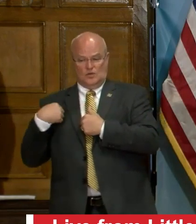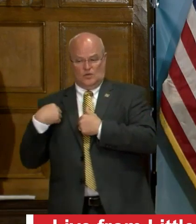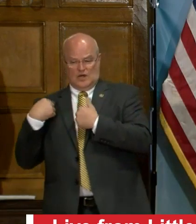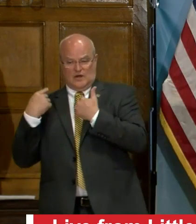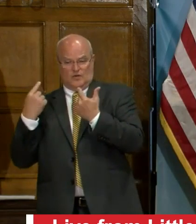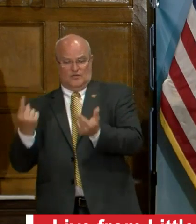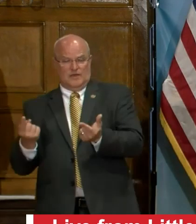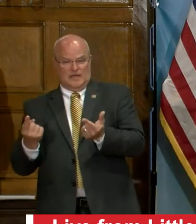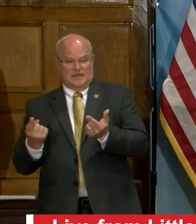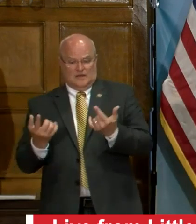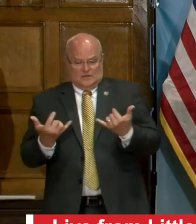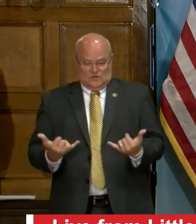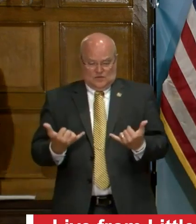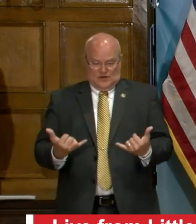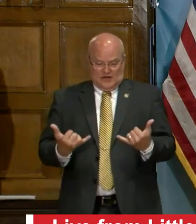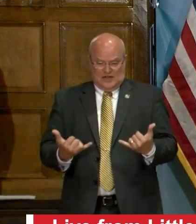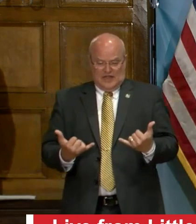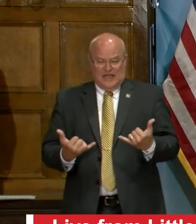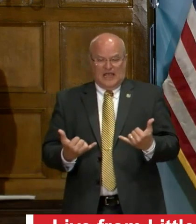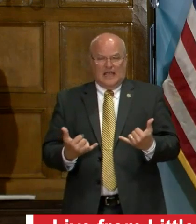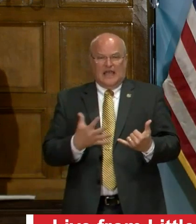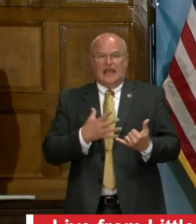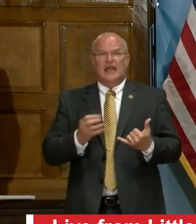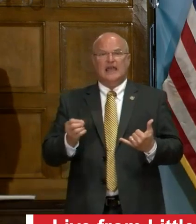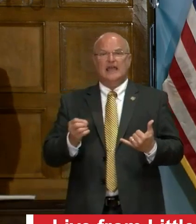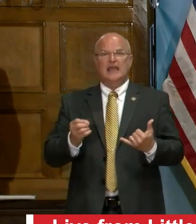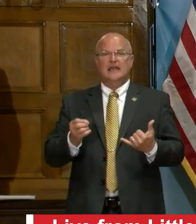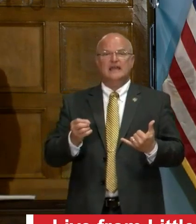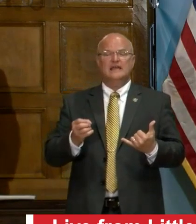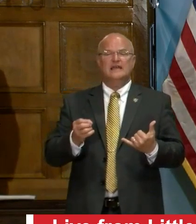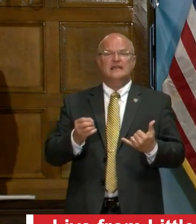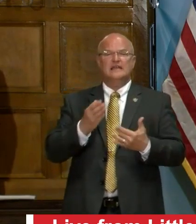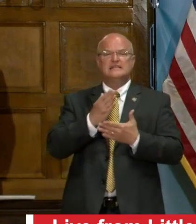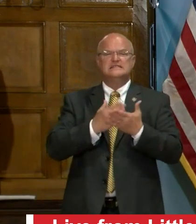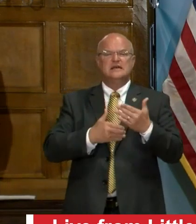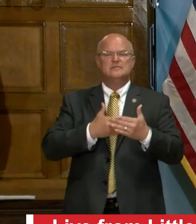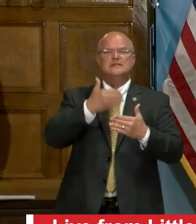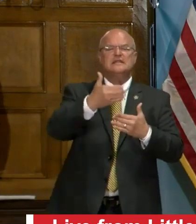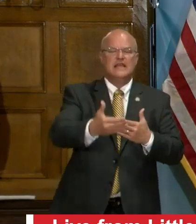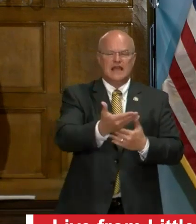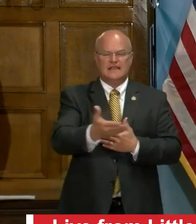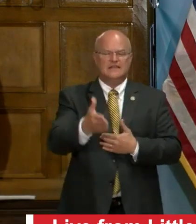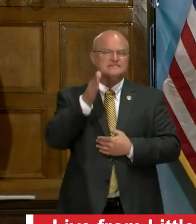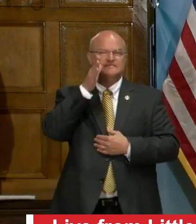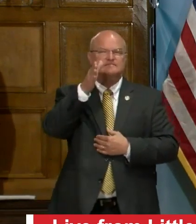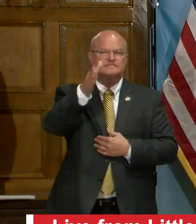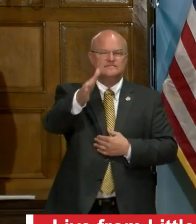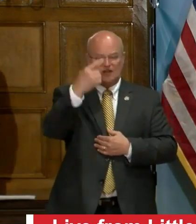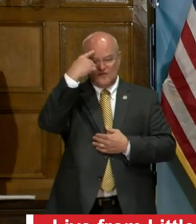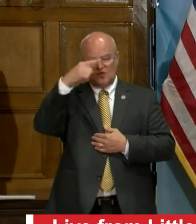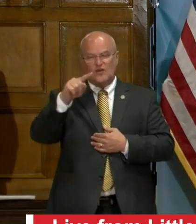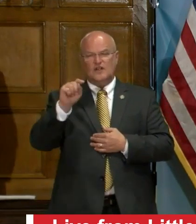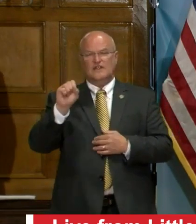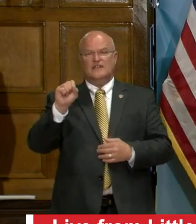been, where we are, where we kind of see where we're at, and some next steps for the task